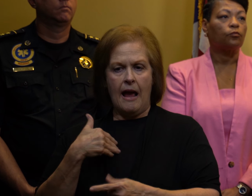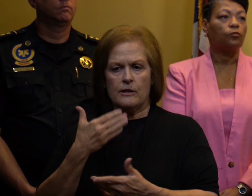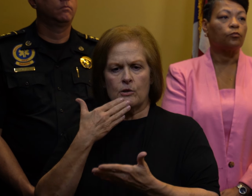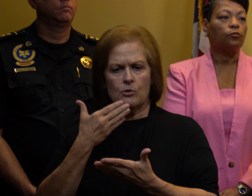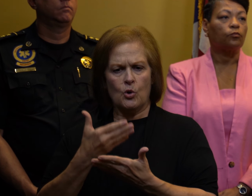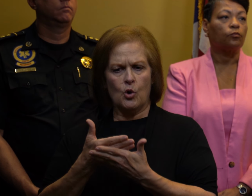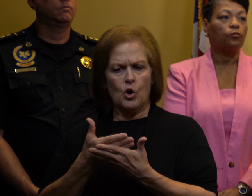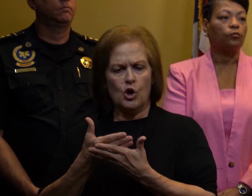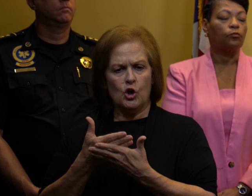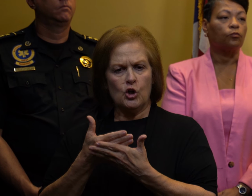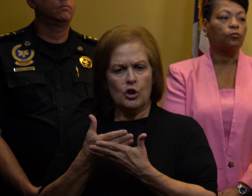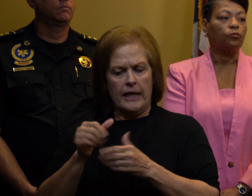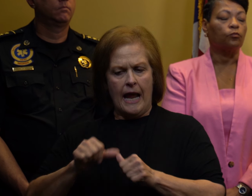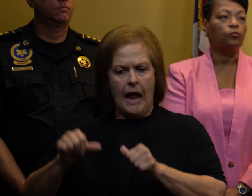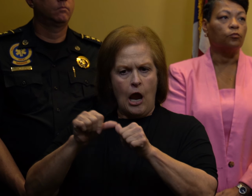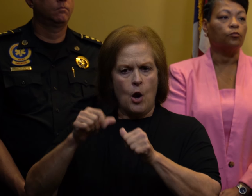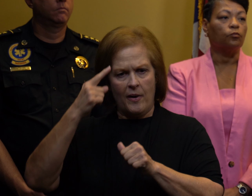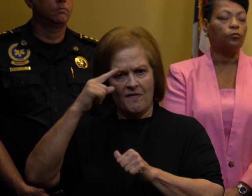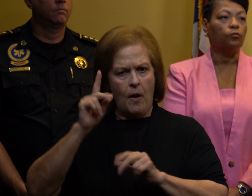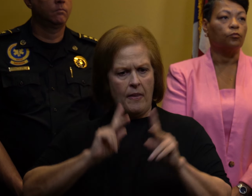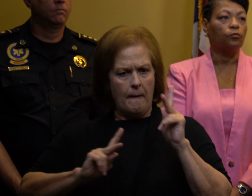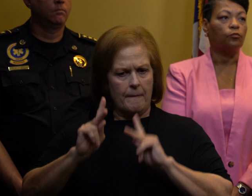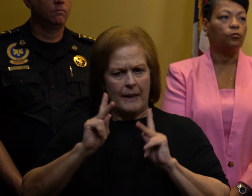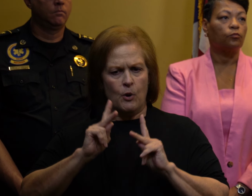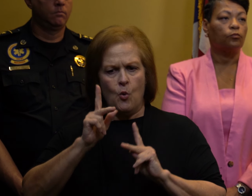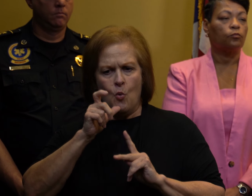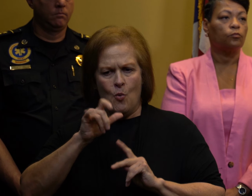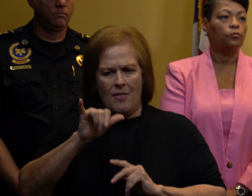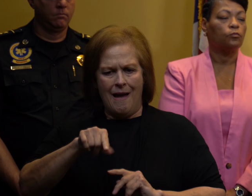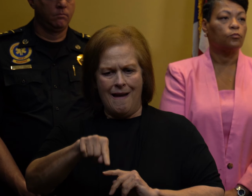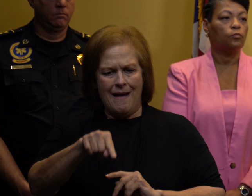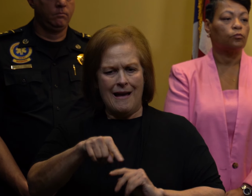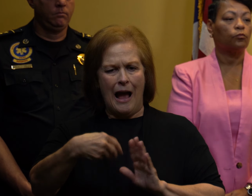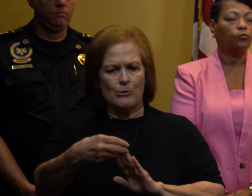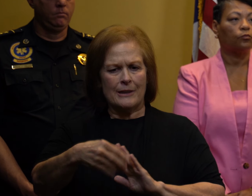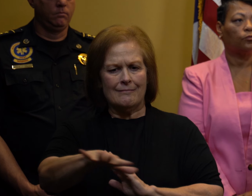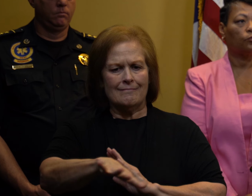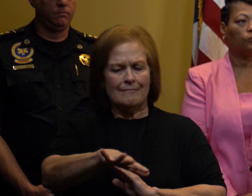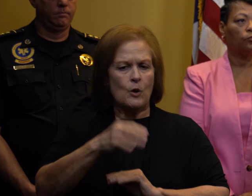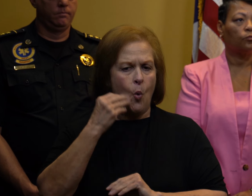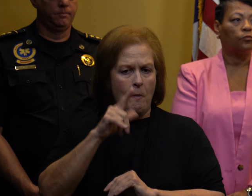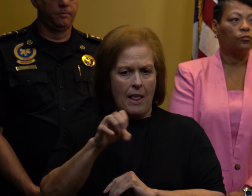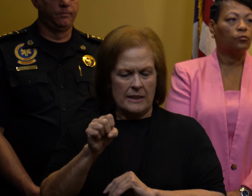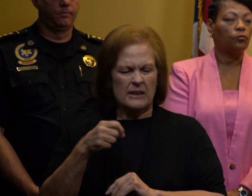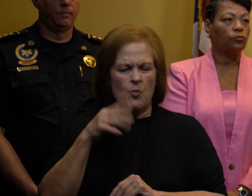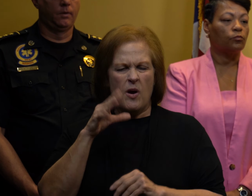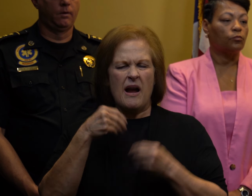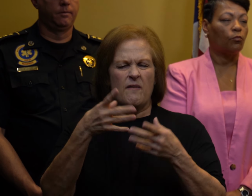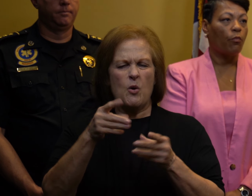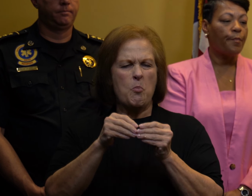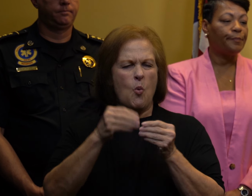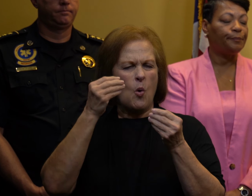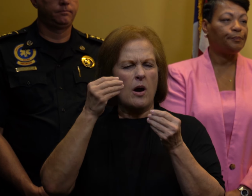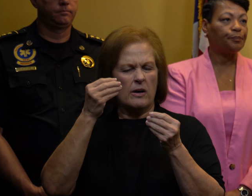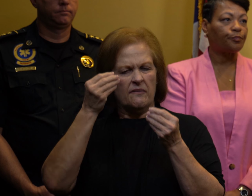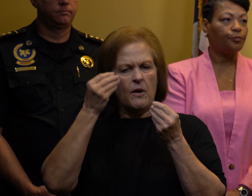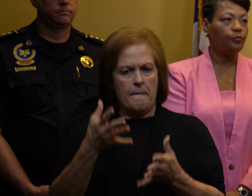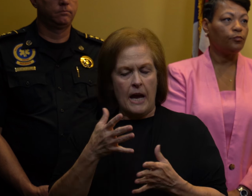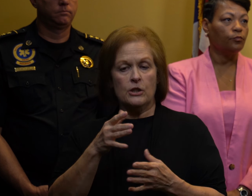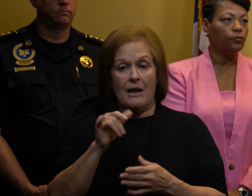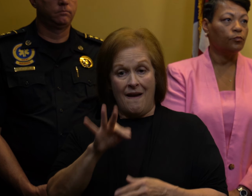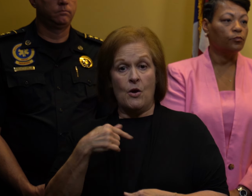for the populations that we really need to focus on that are outside overnight. There'll be more details on that if and when we have